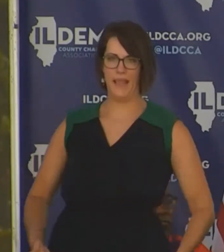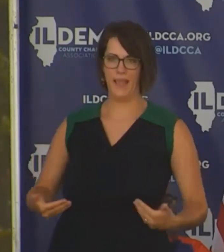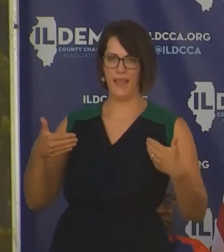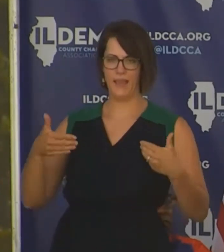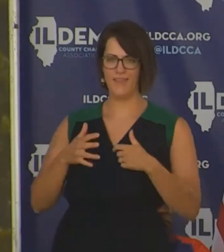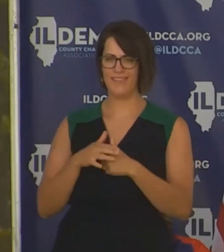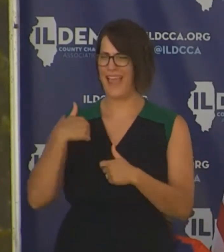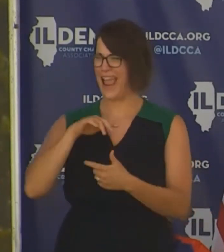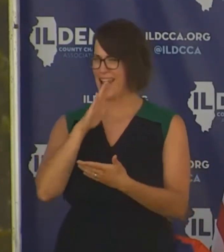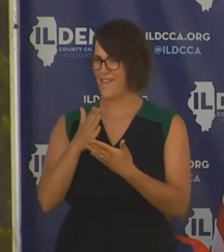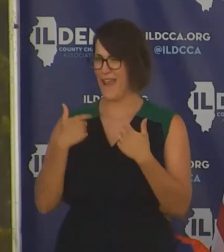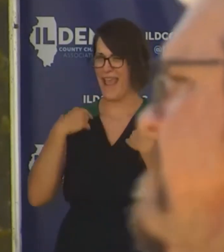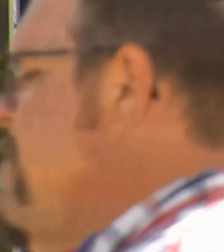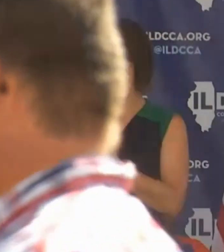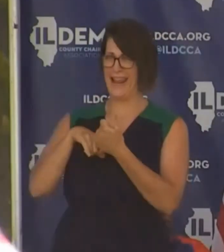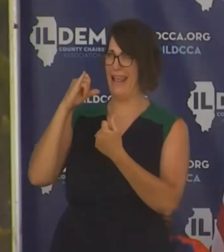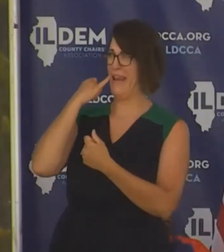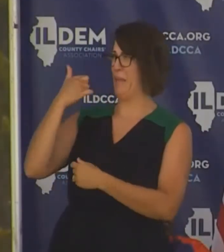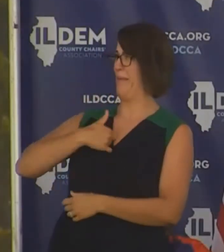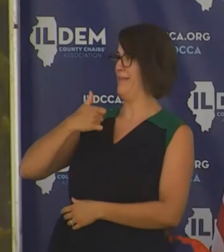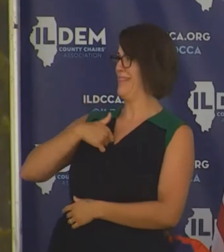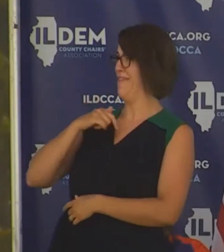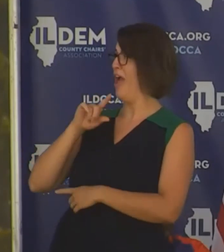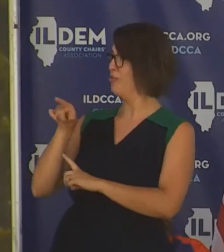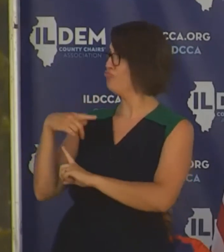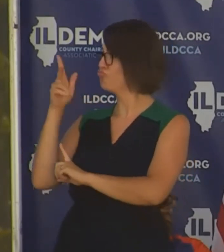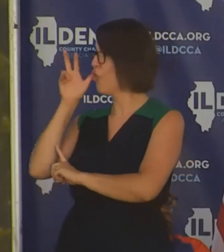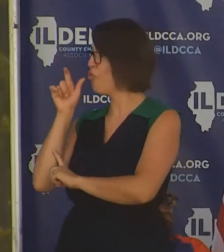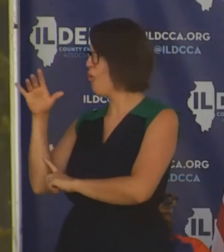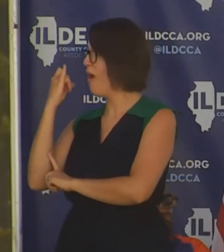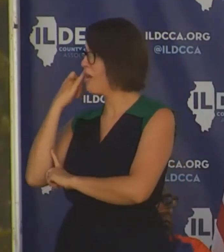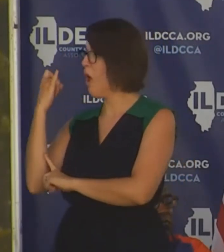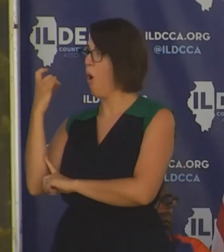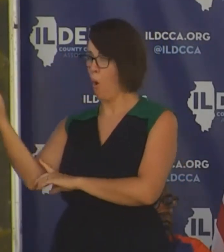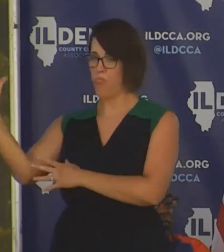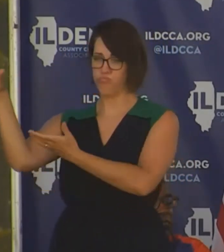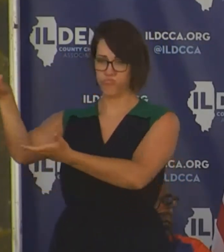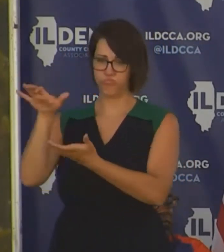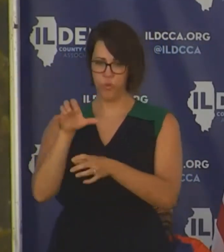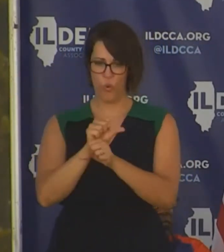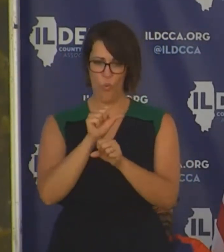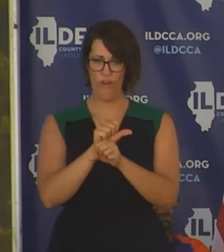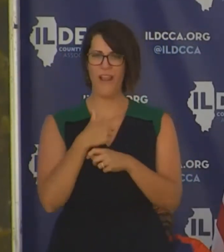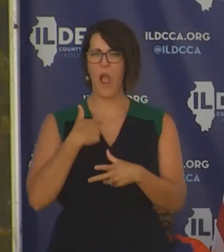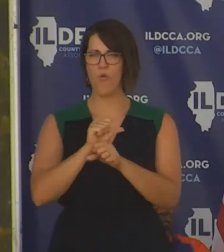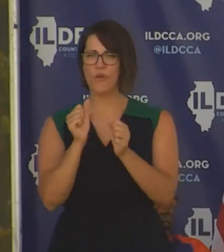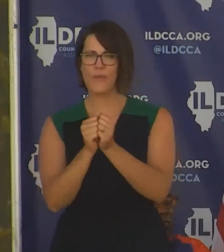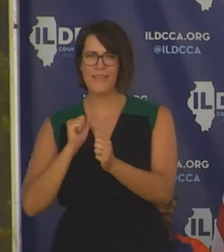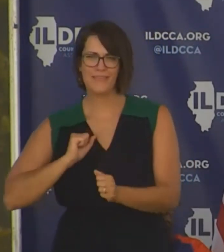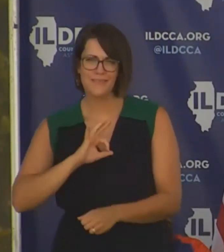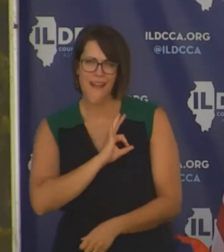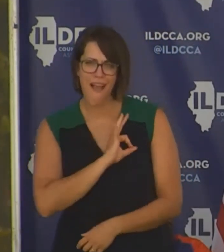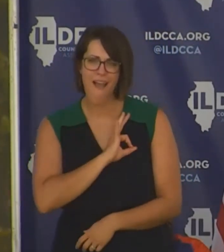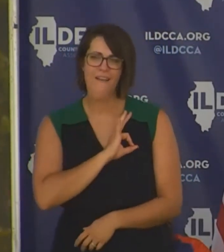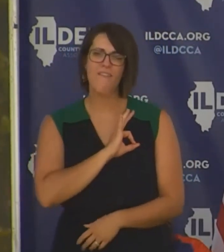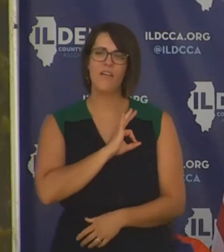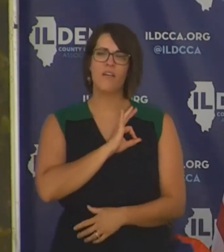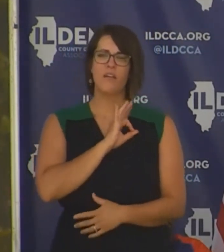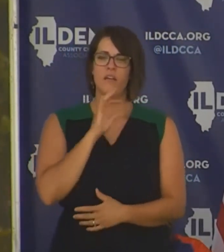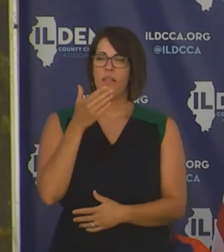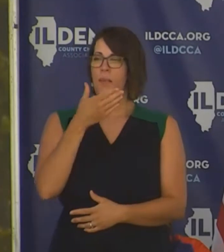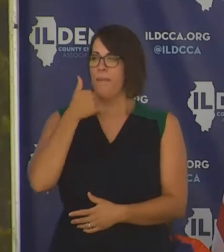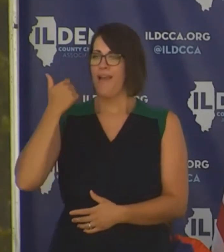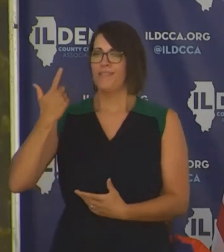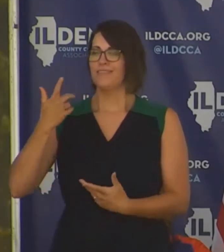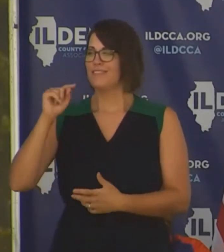I never had an idea of my own. I listened and I worked with our staff. You know, I'm very blessed to have Tom Whalen